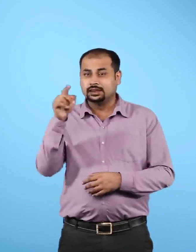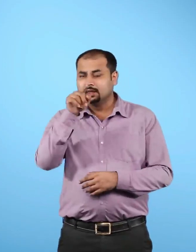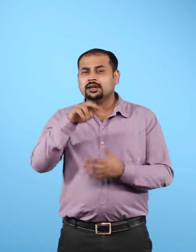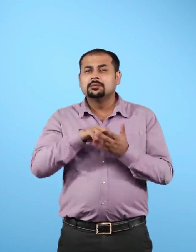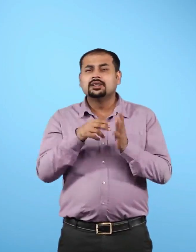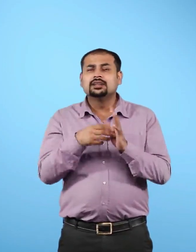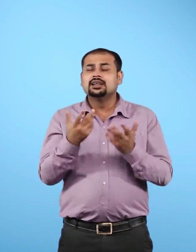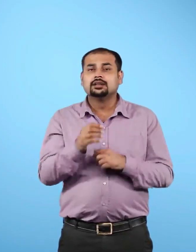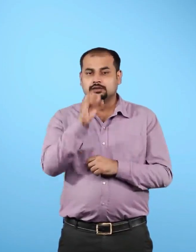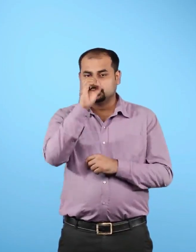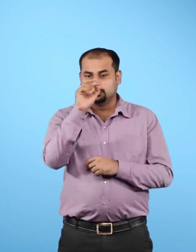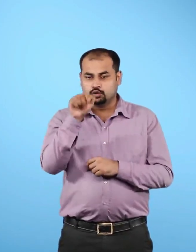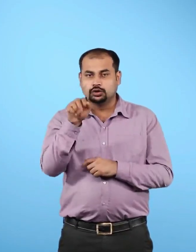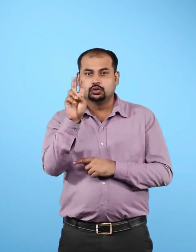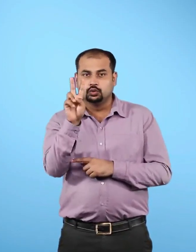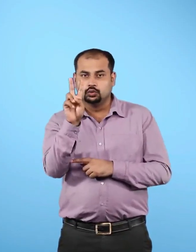0.2 of the sheet?